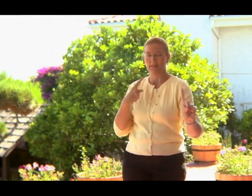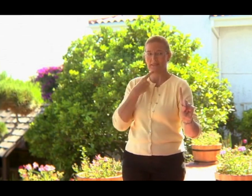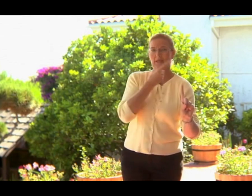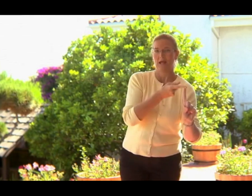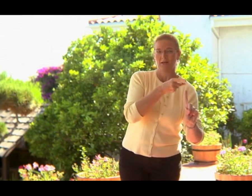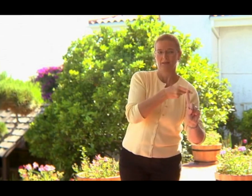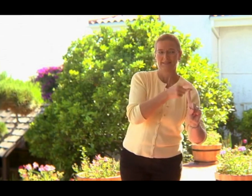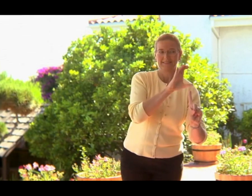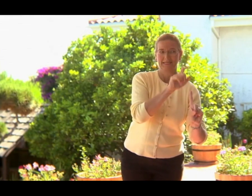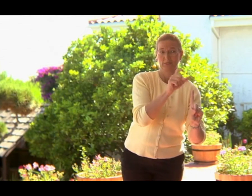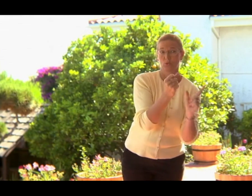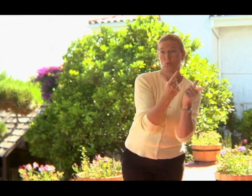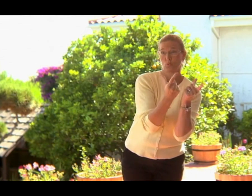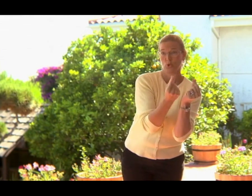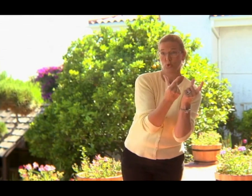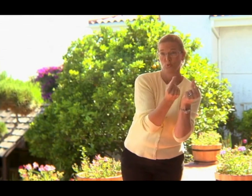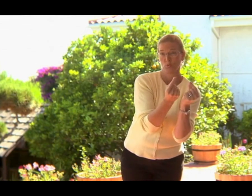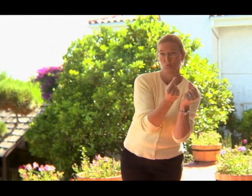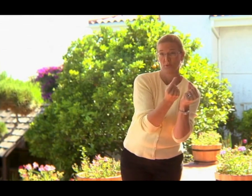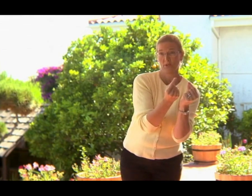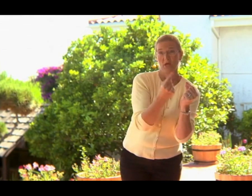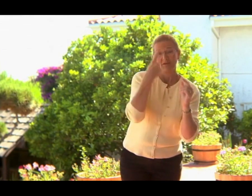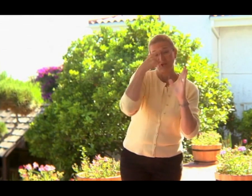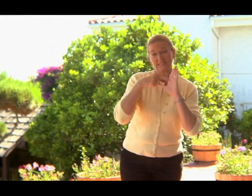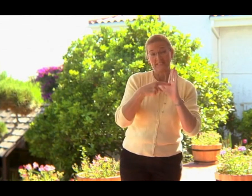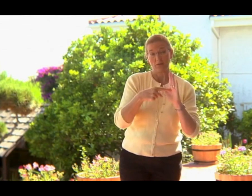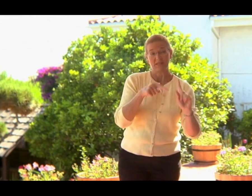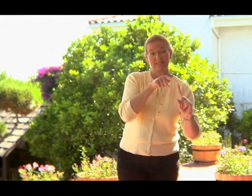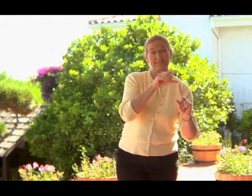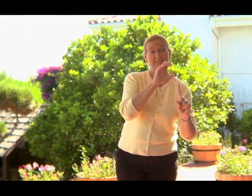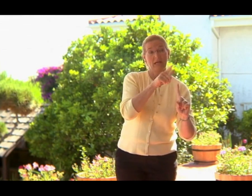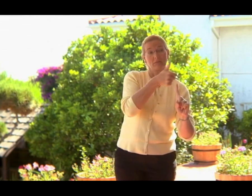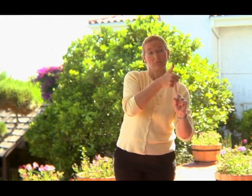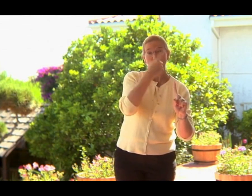When you are born, each cell has these coded instructions that make you who you are.